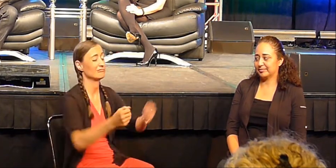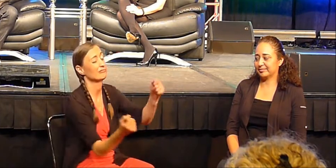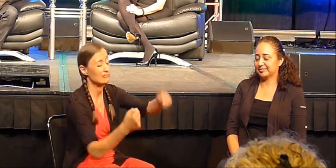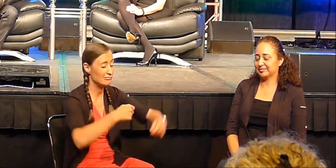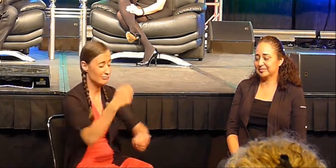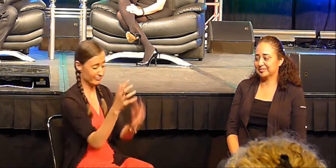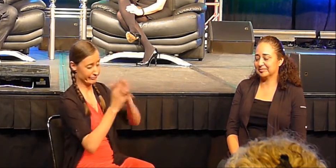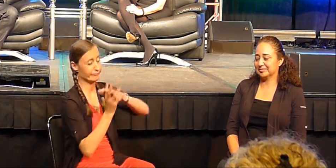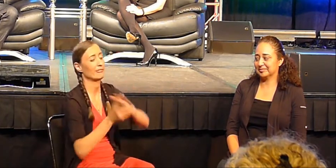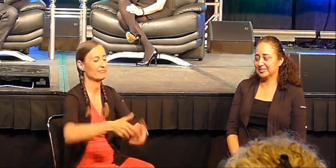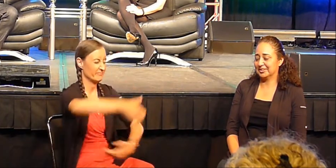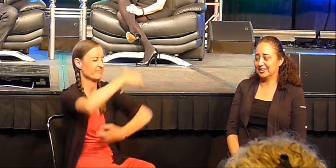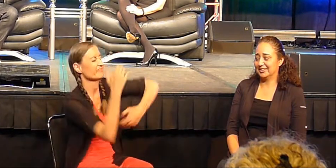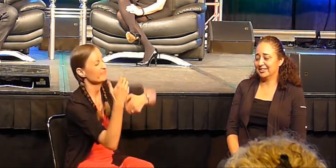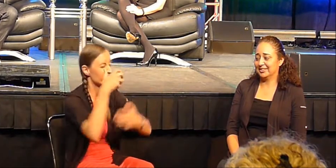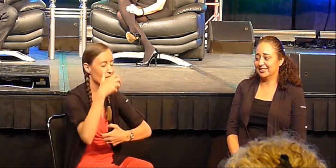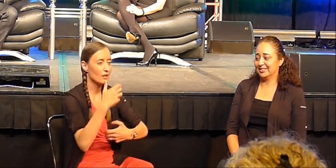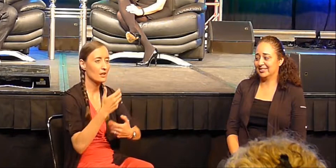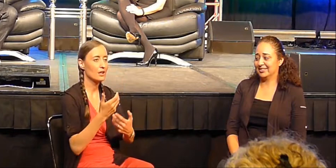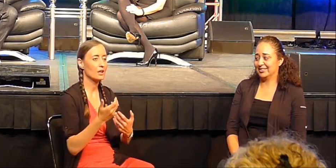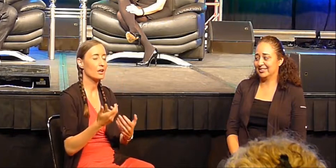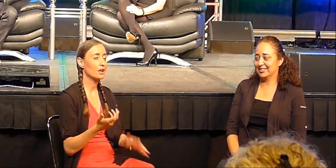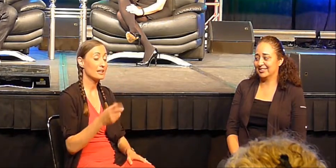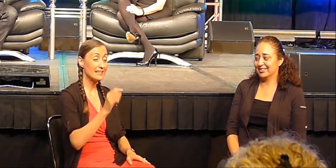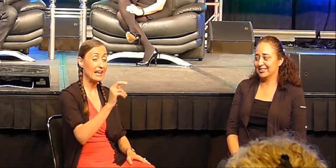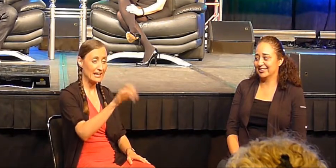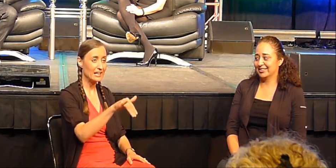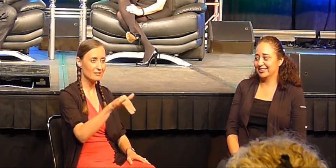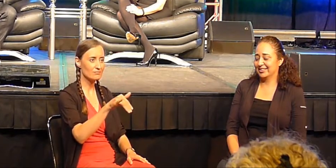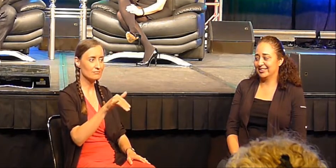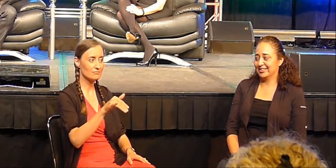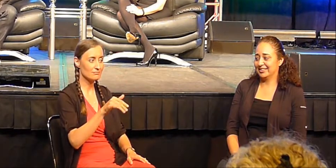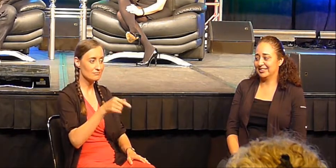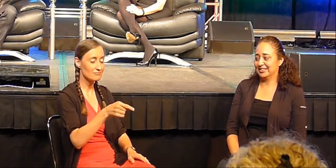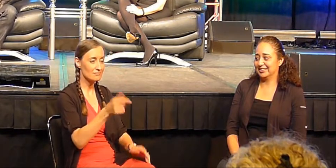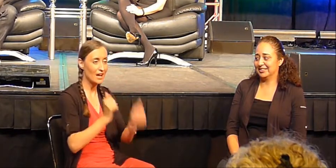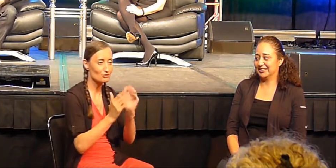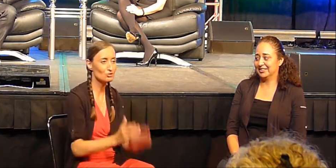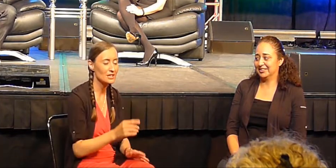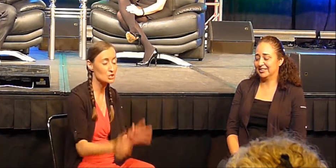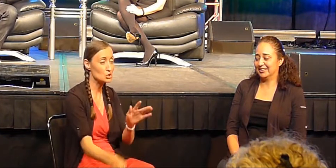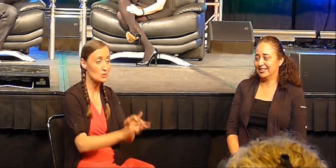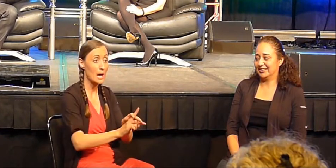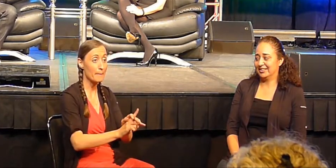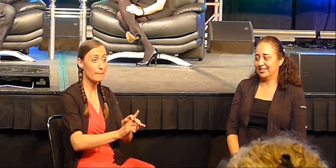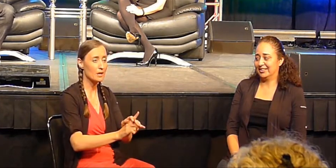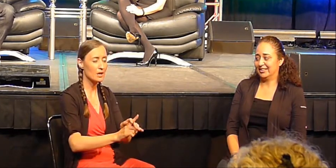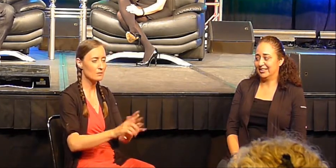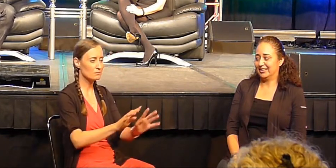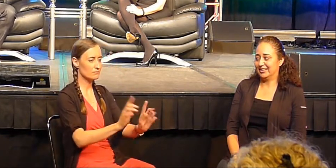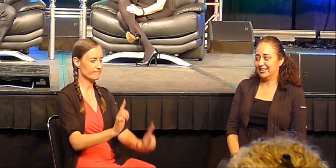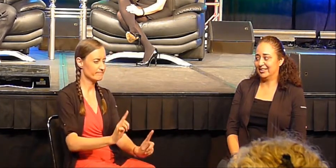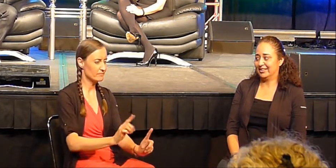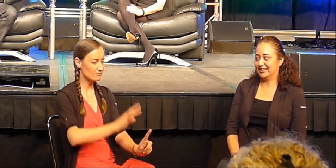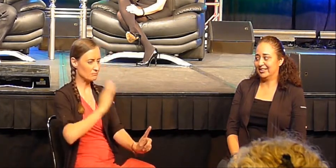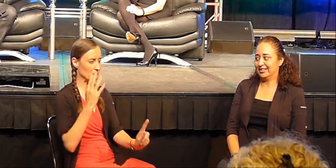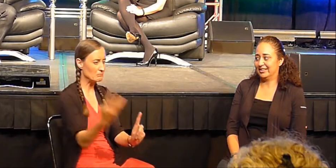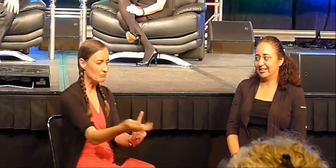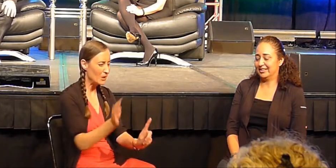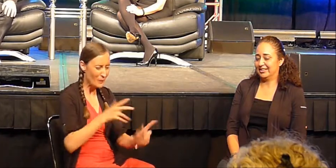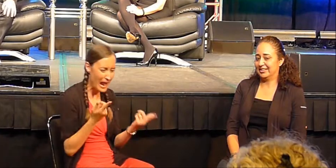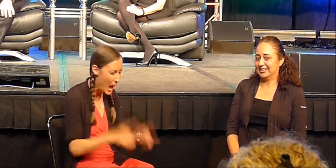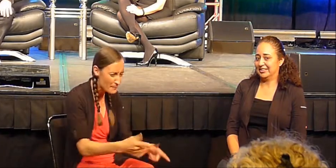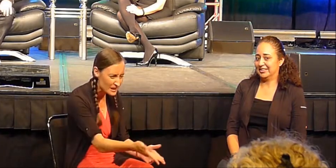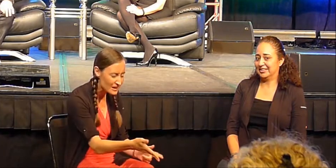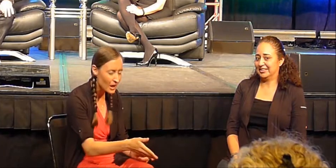rodent, Danny, the guy who played the rat, shows up. And we all crowd around, like, Danny, what happened? What happened?